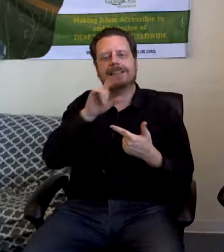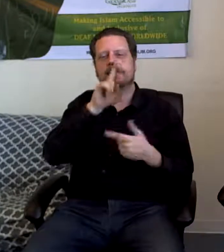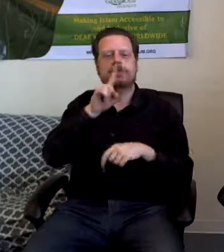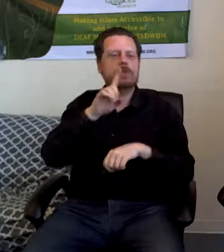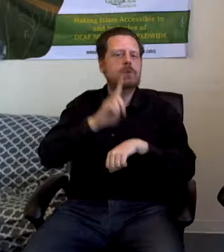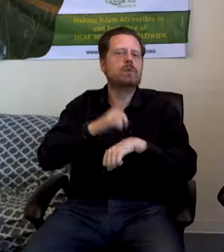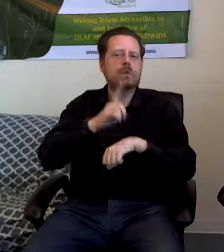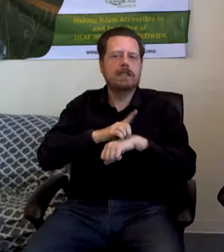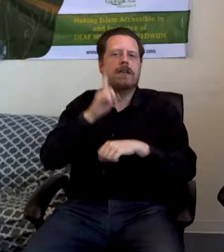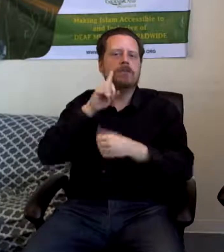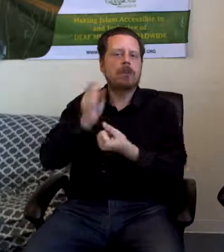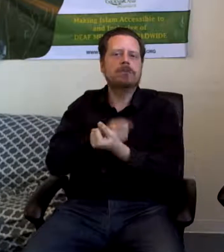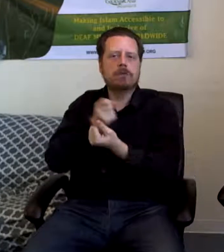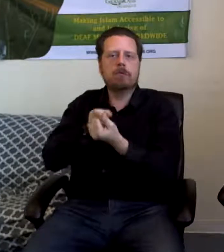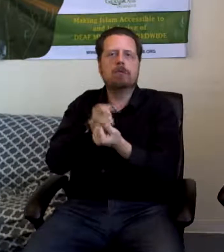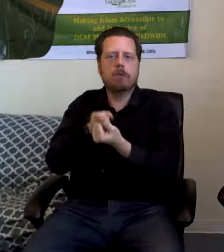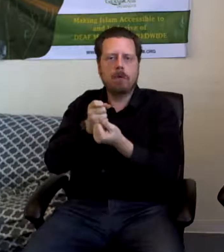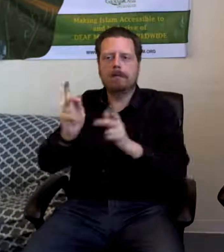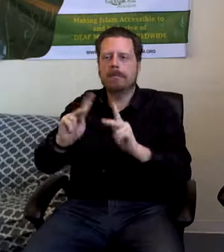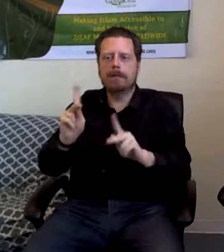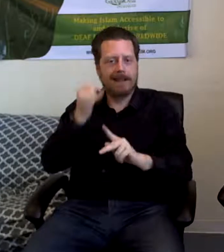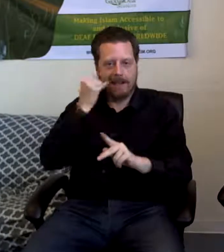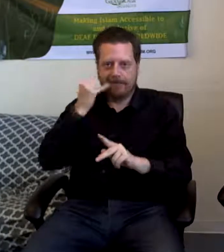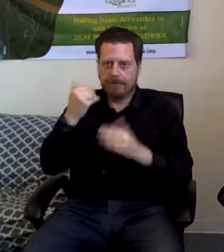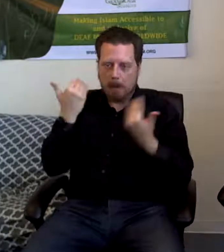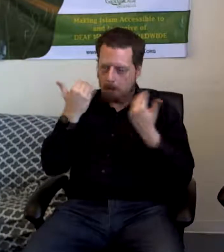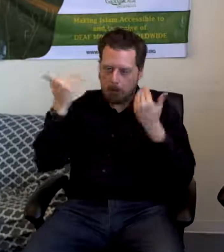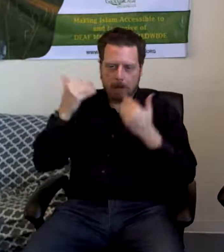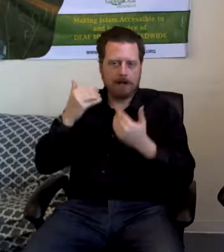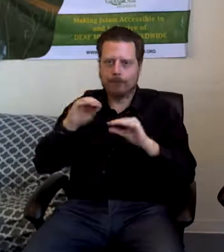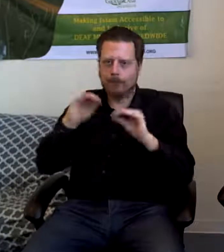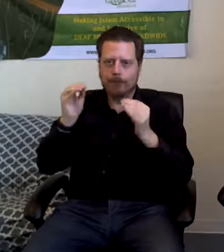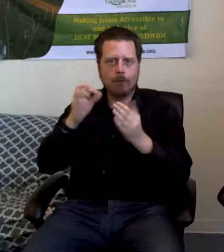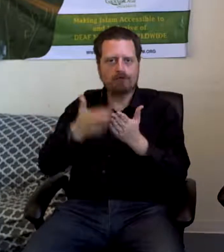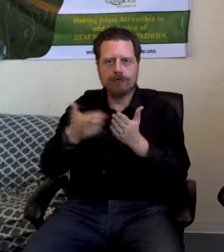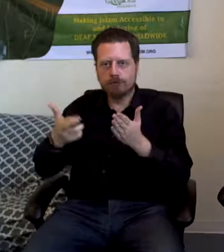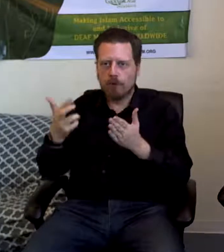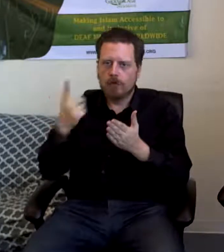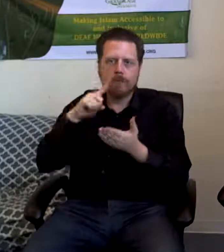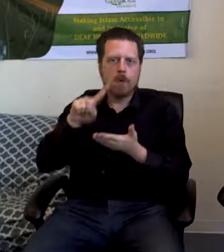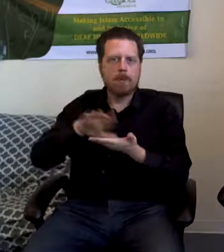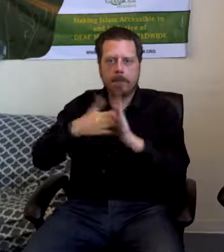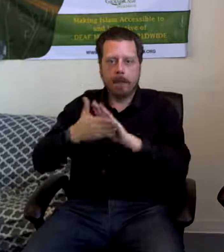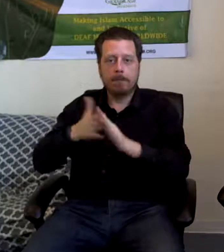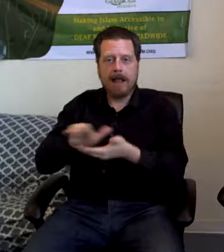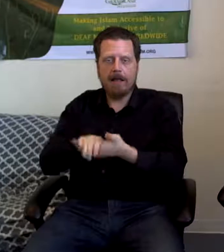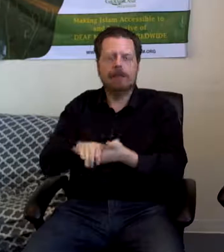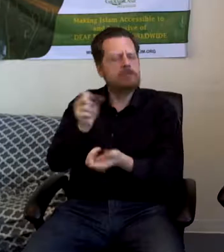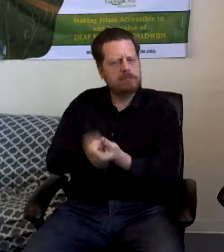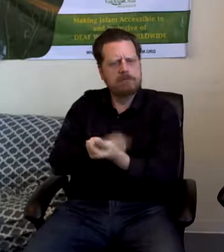to support those who don't have those means so that they are able to get married.